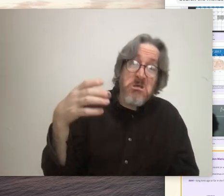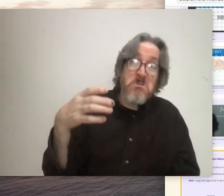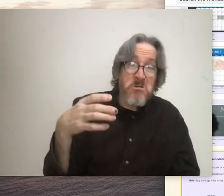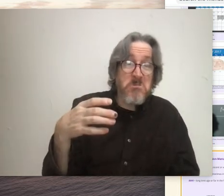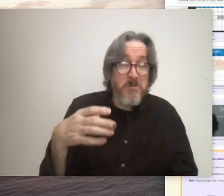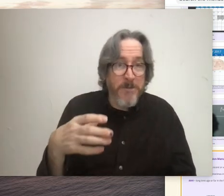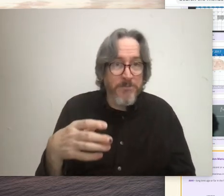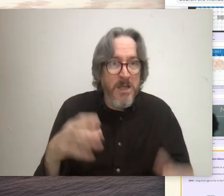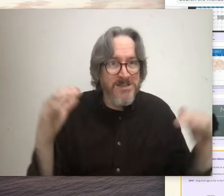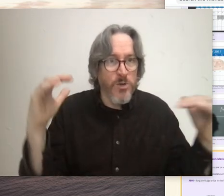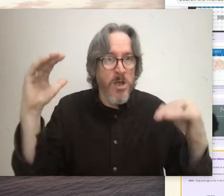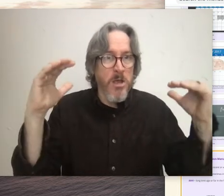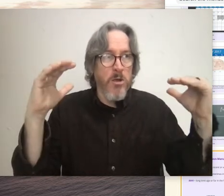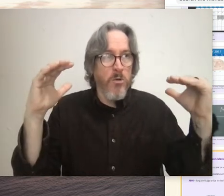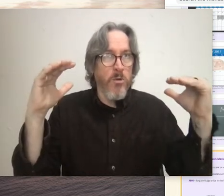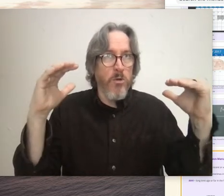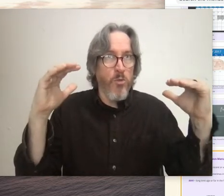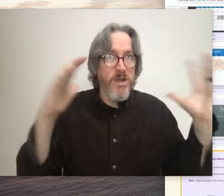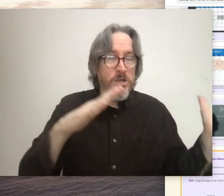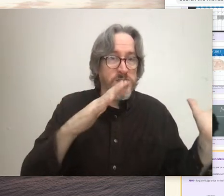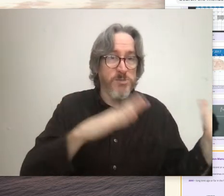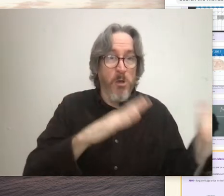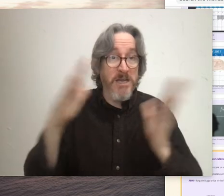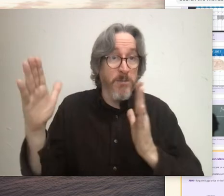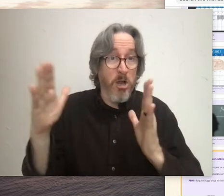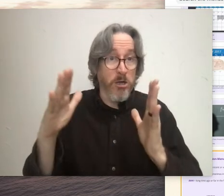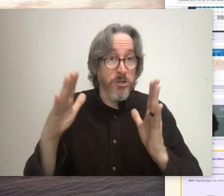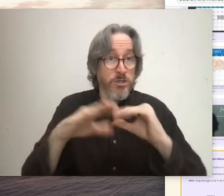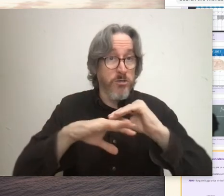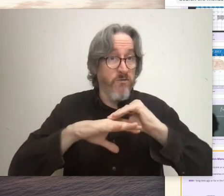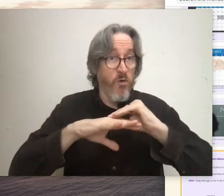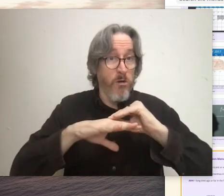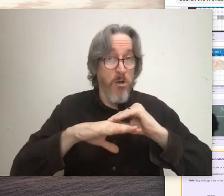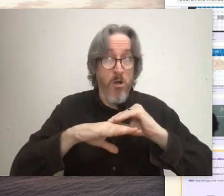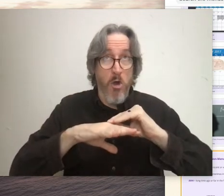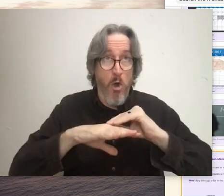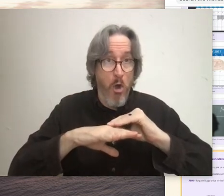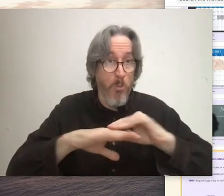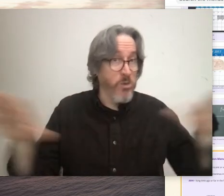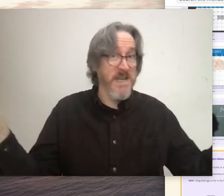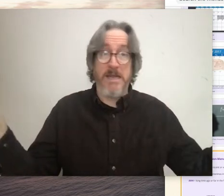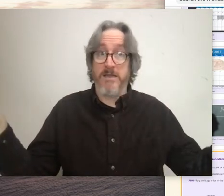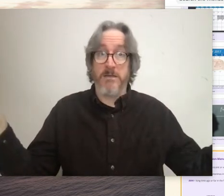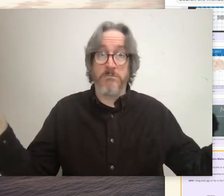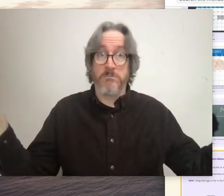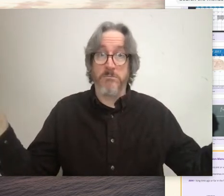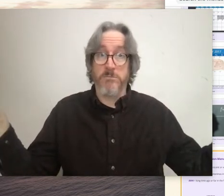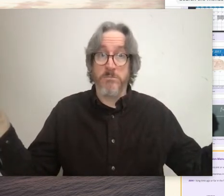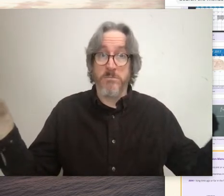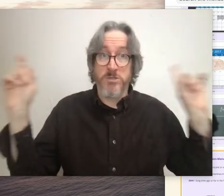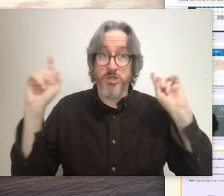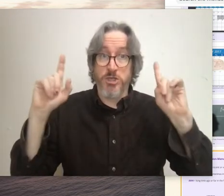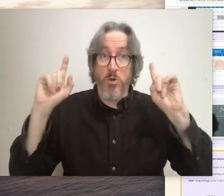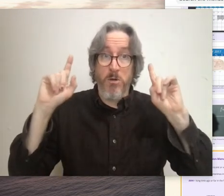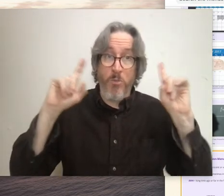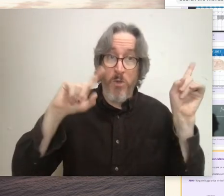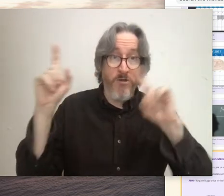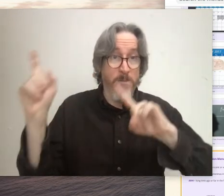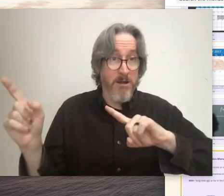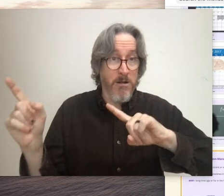it's okay. Right. So we use small, medium, large for almost anything to